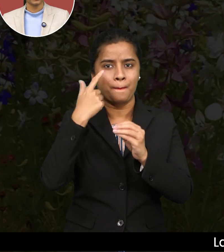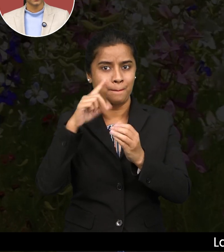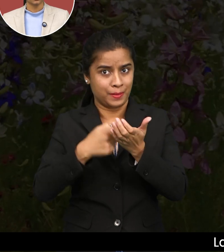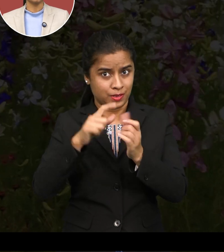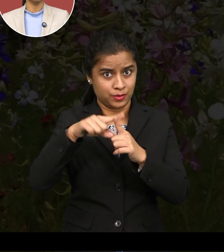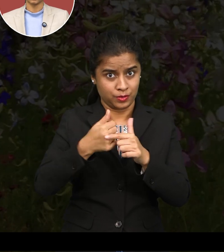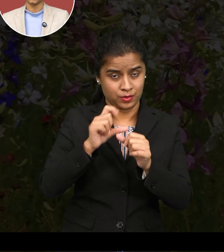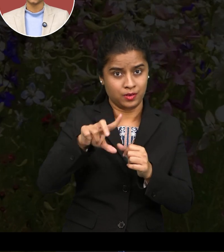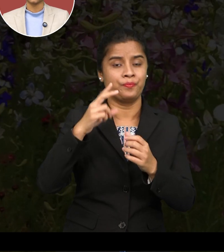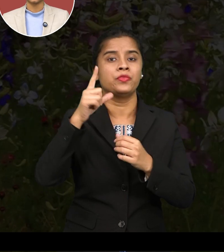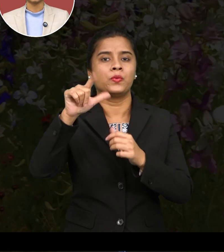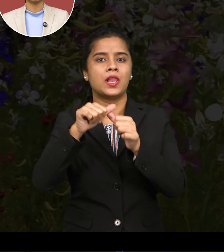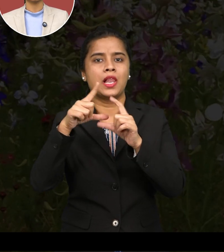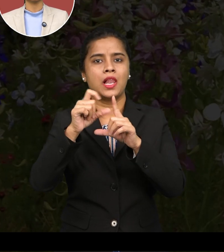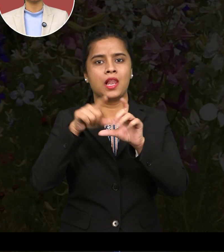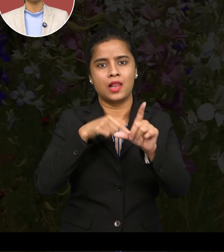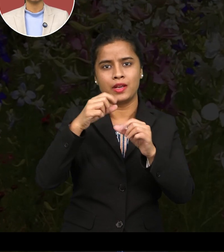or gulmohar.